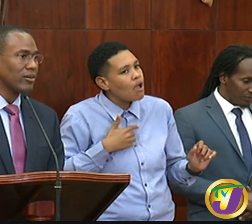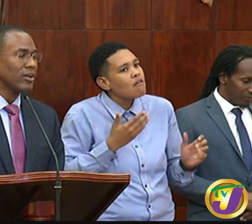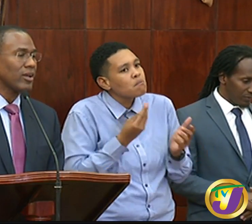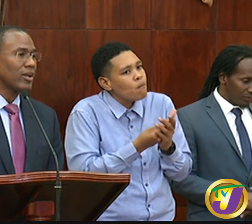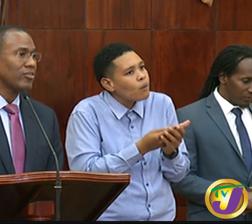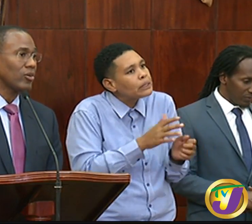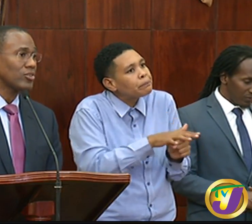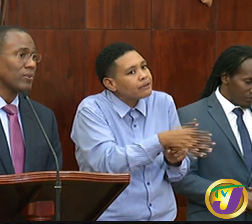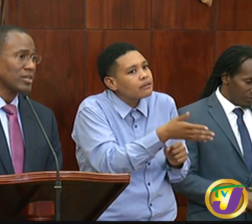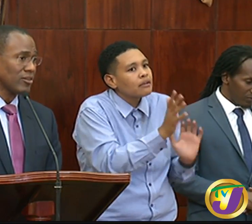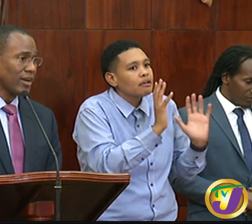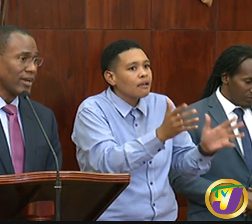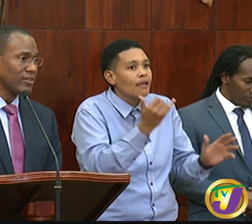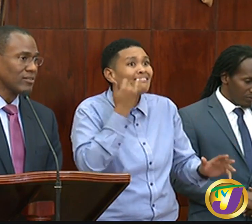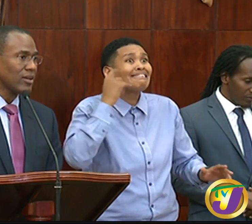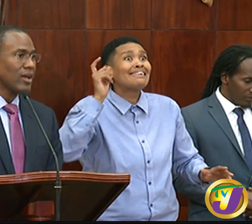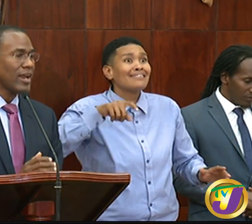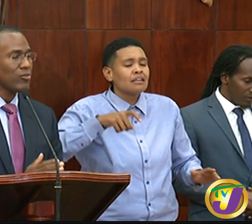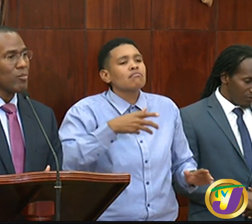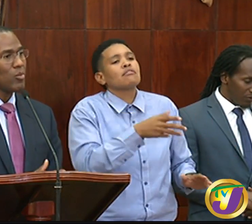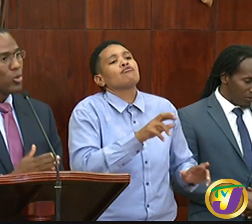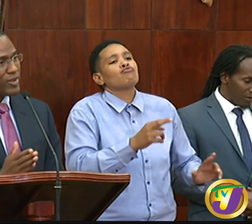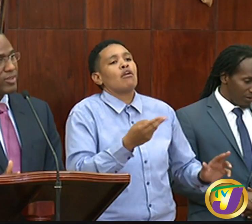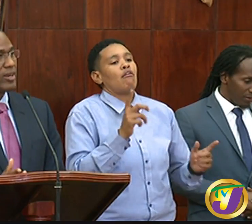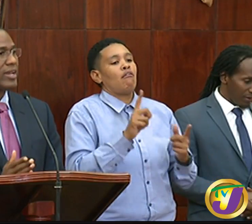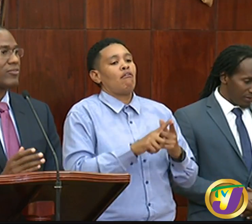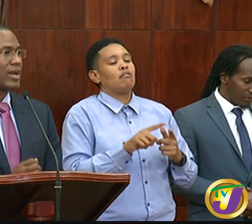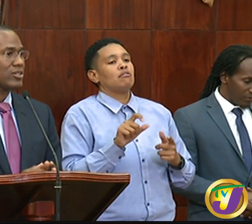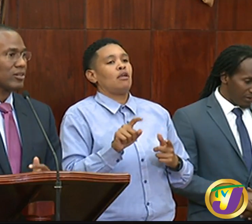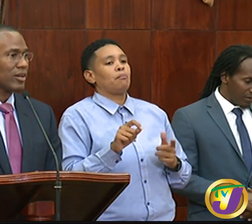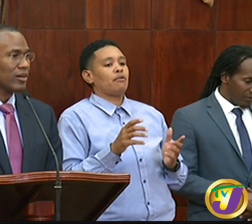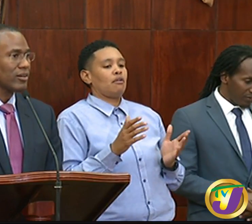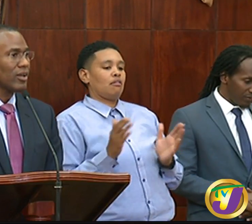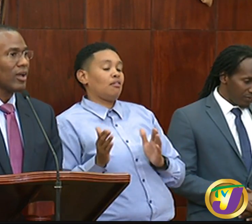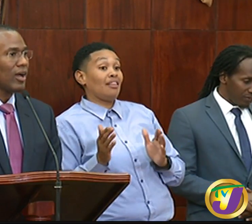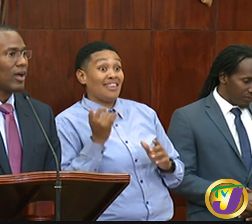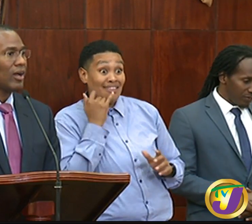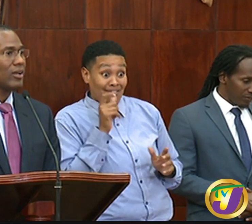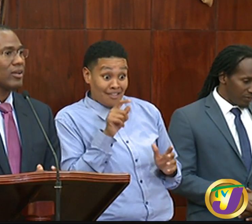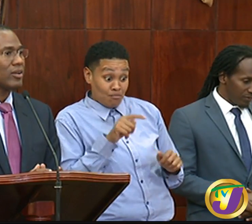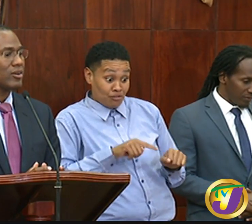financial year, if those should materialize. And as we move into the next financial year,